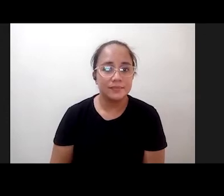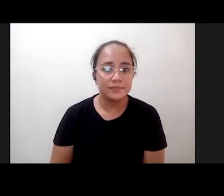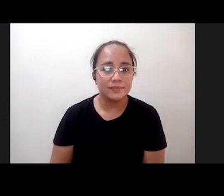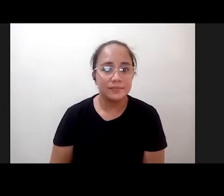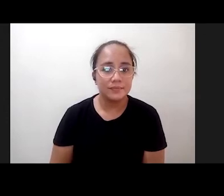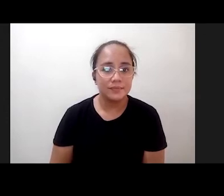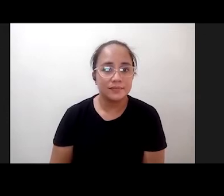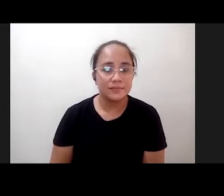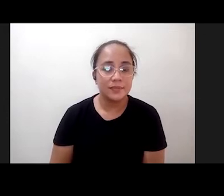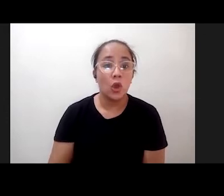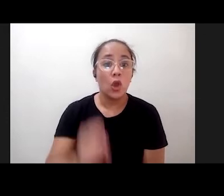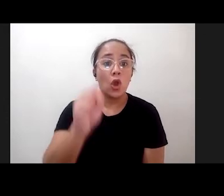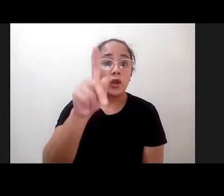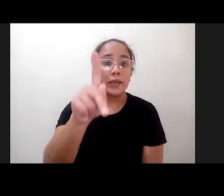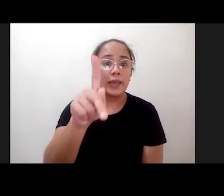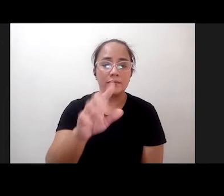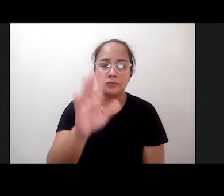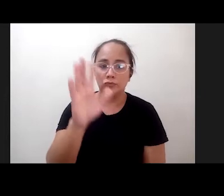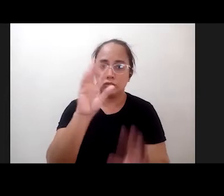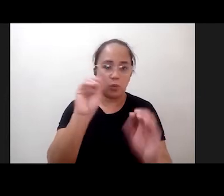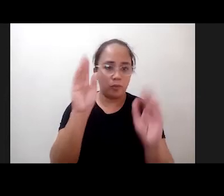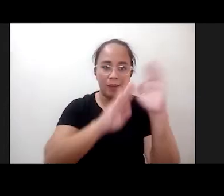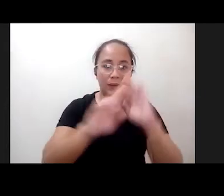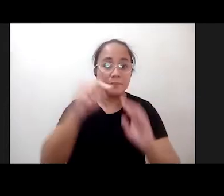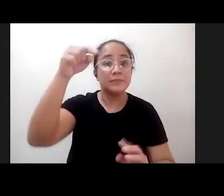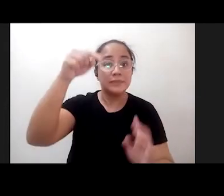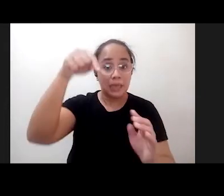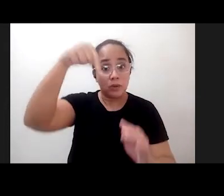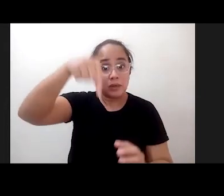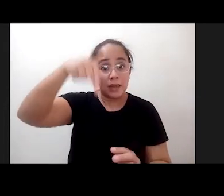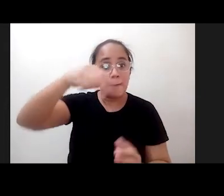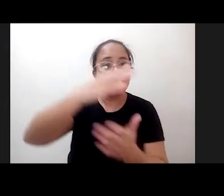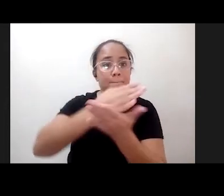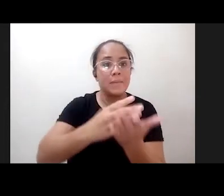Okay, no problem. Go back down to part 4.